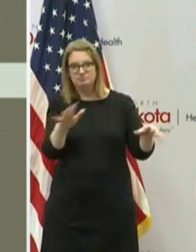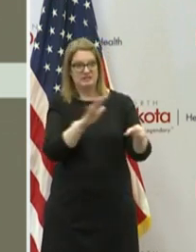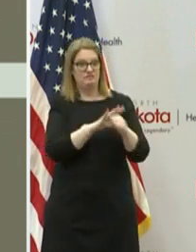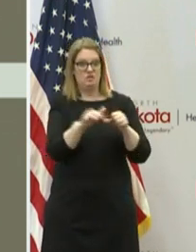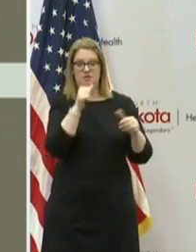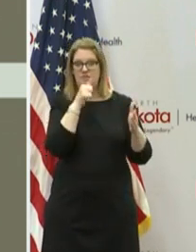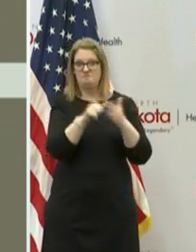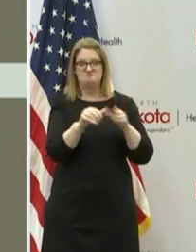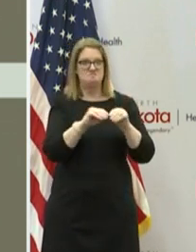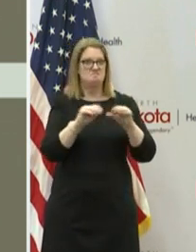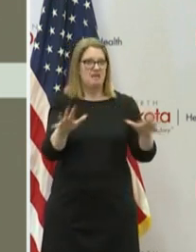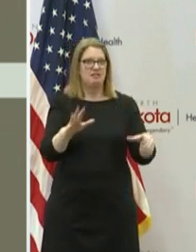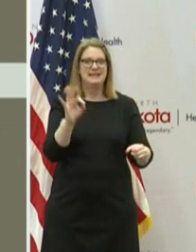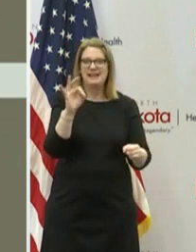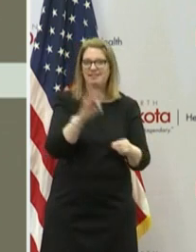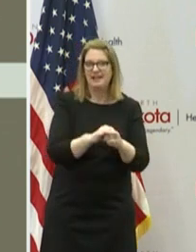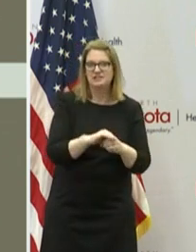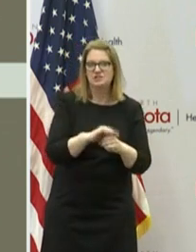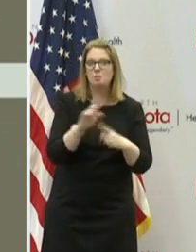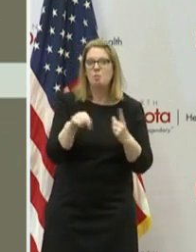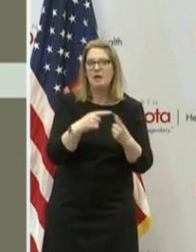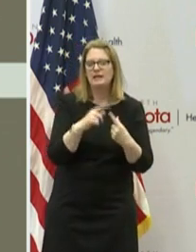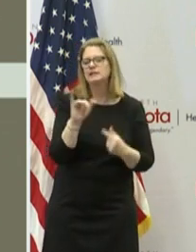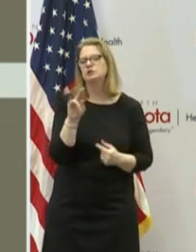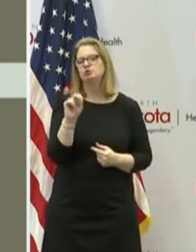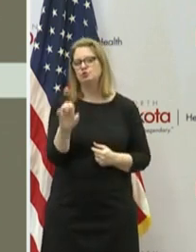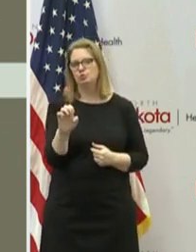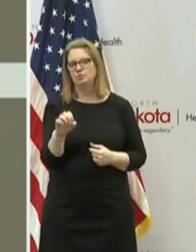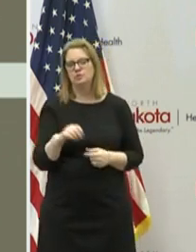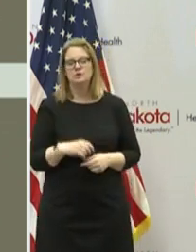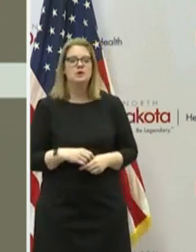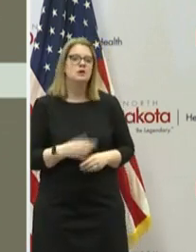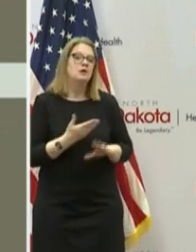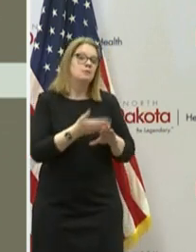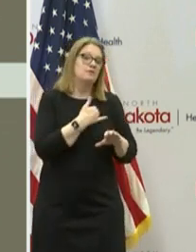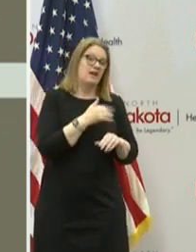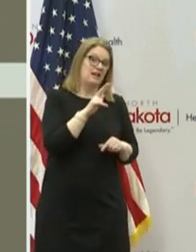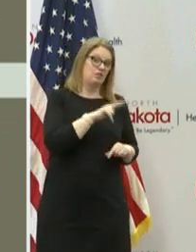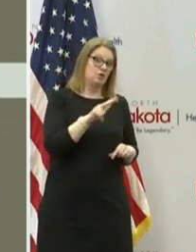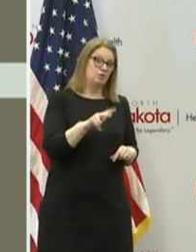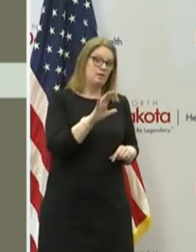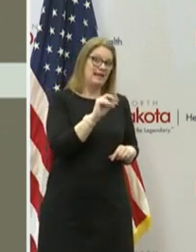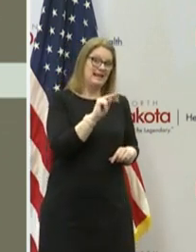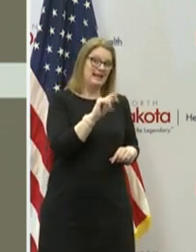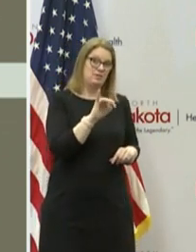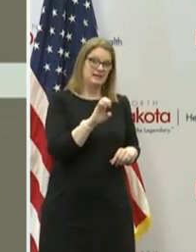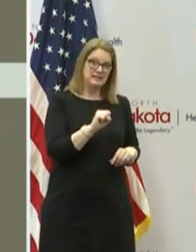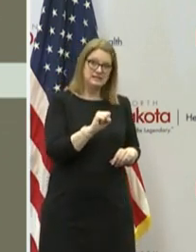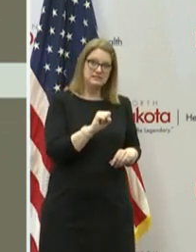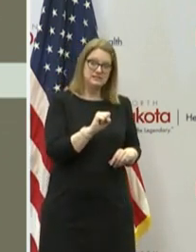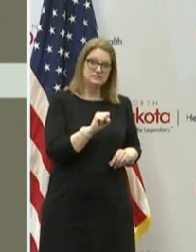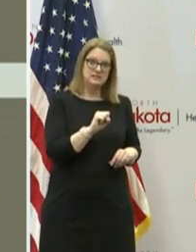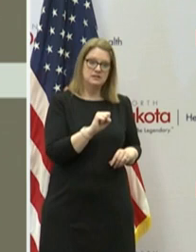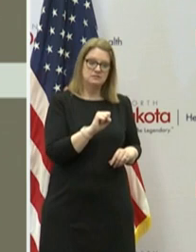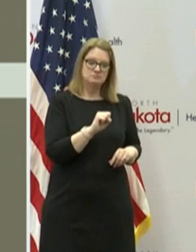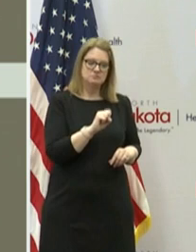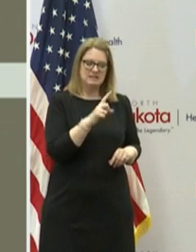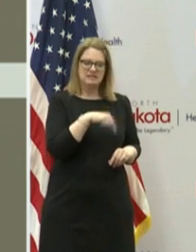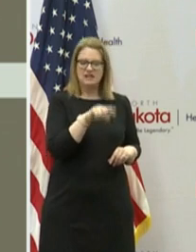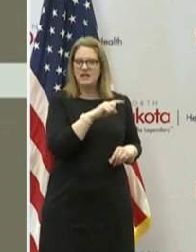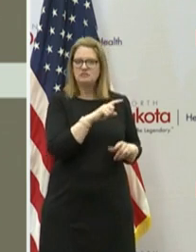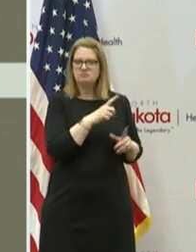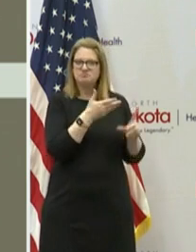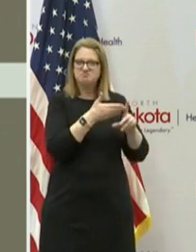entirely mail-in election in June. Prior to this, there were 33 counties that had mail-in